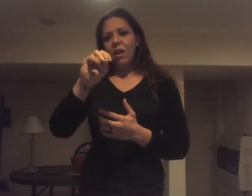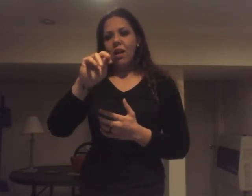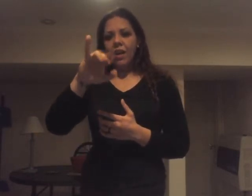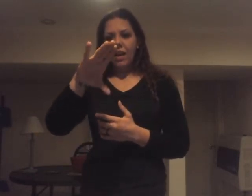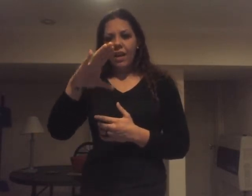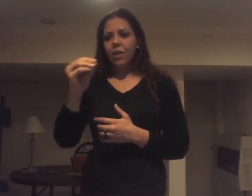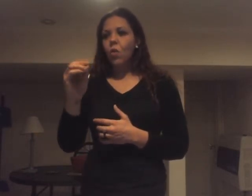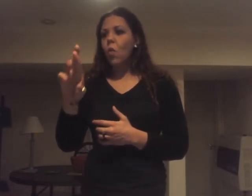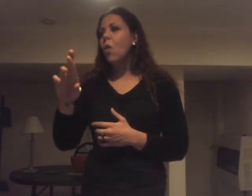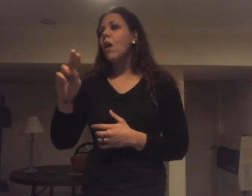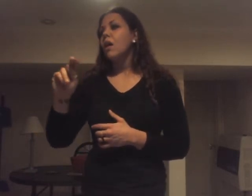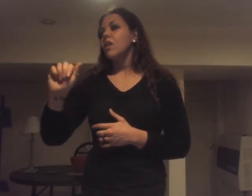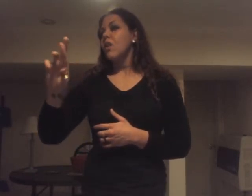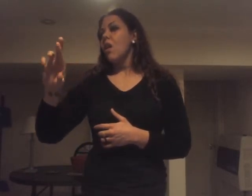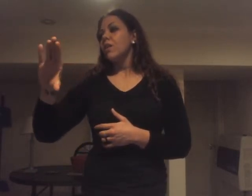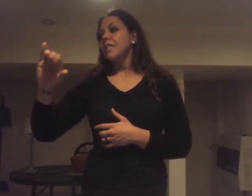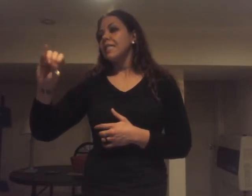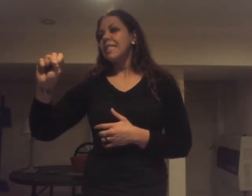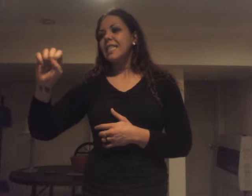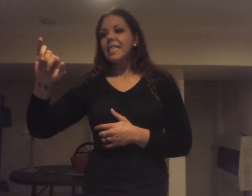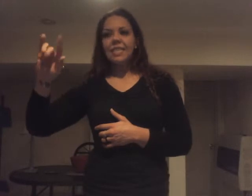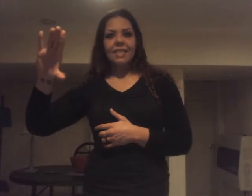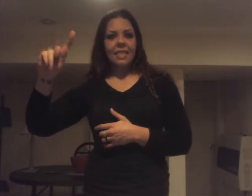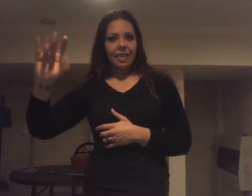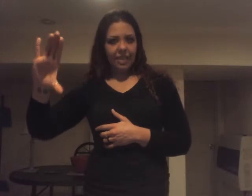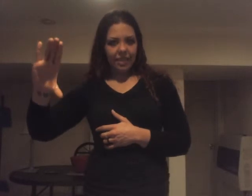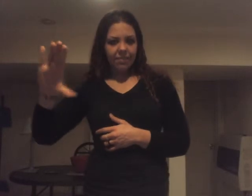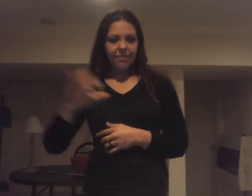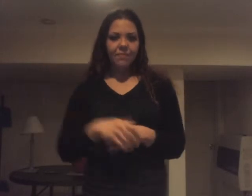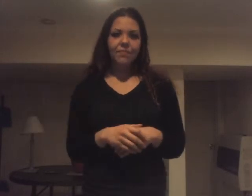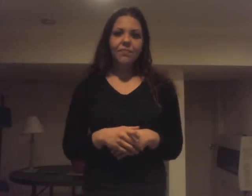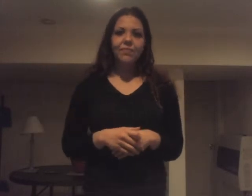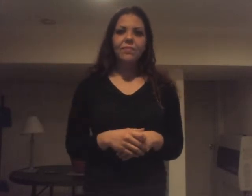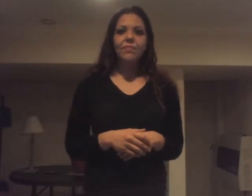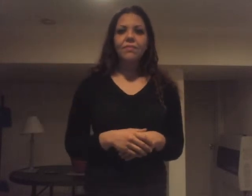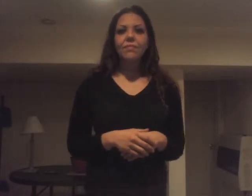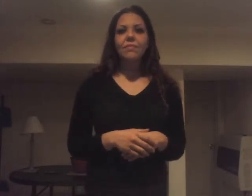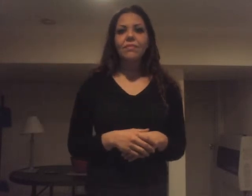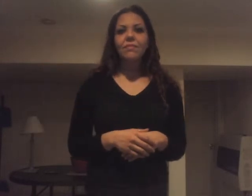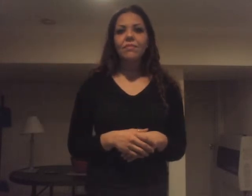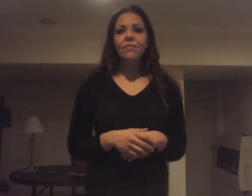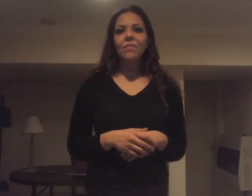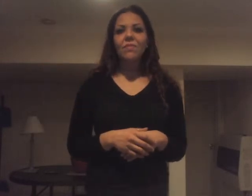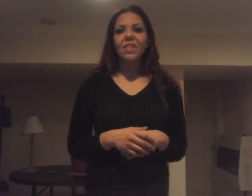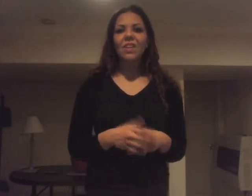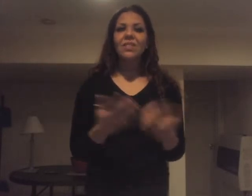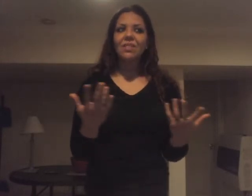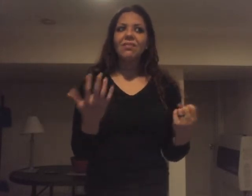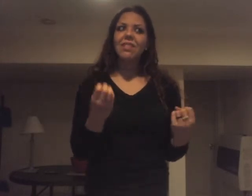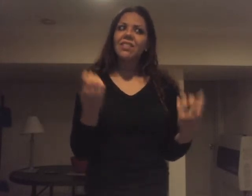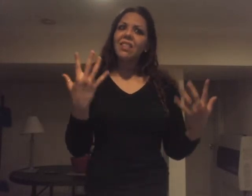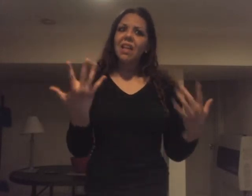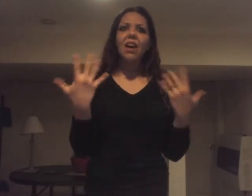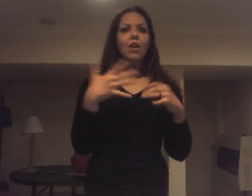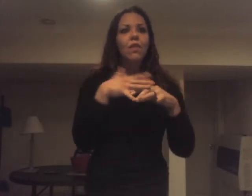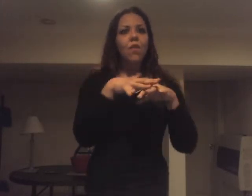be confused with anancastic. So there's a great deal of overlap, and